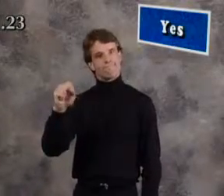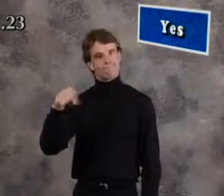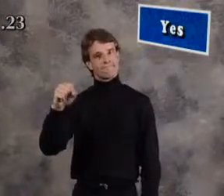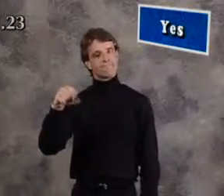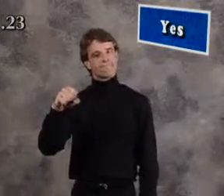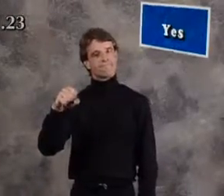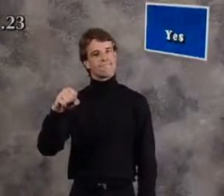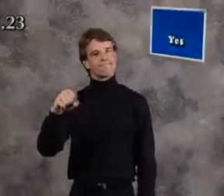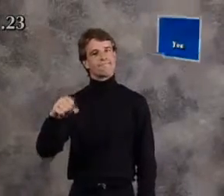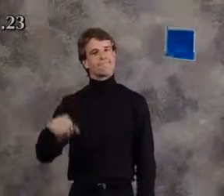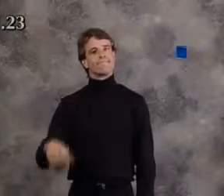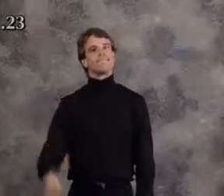Yes.